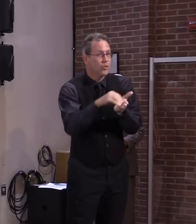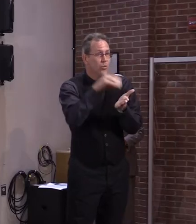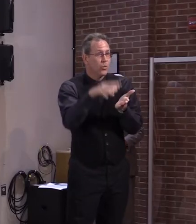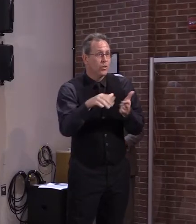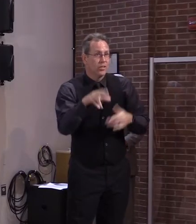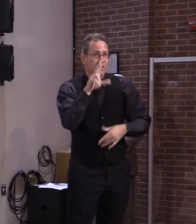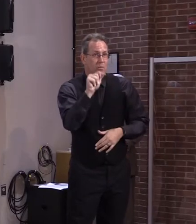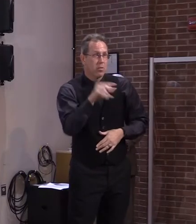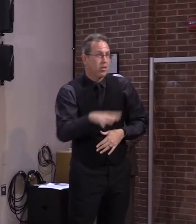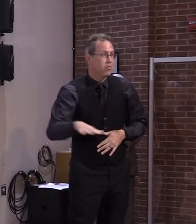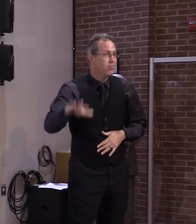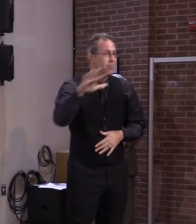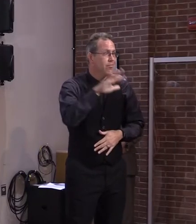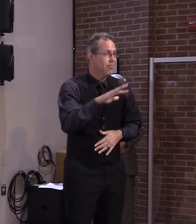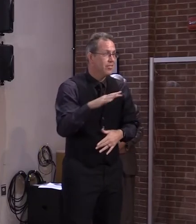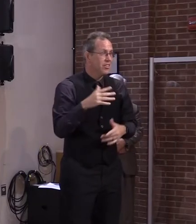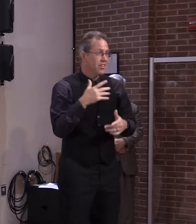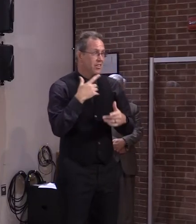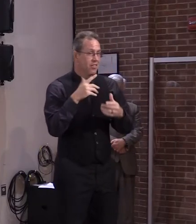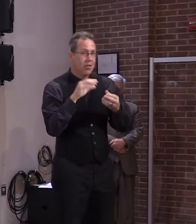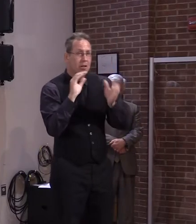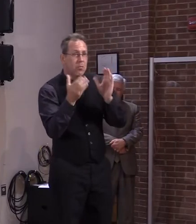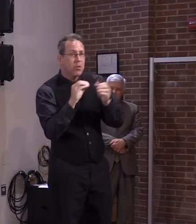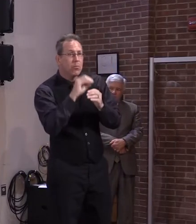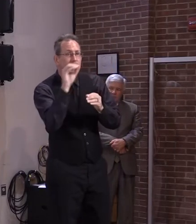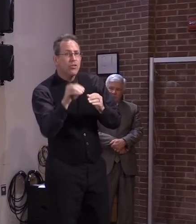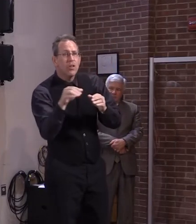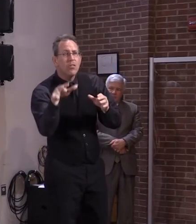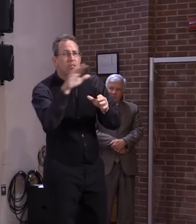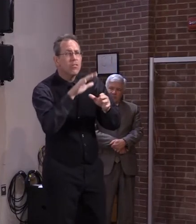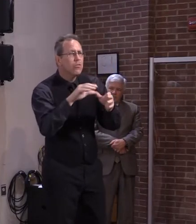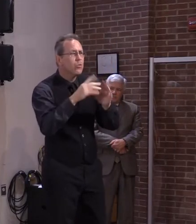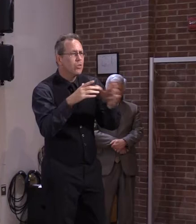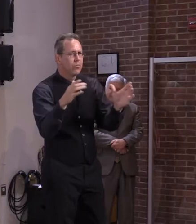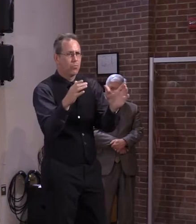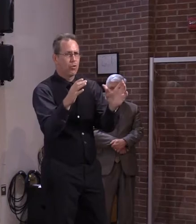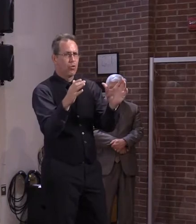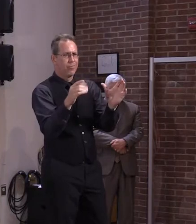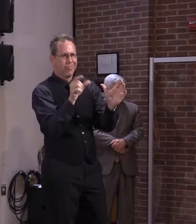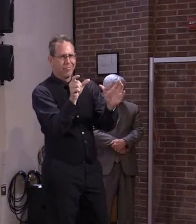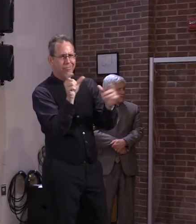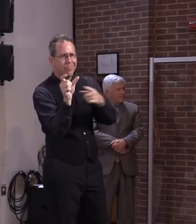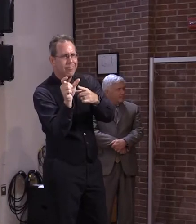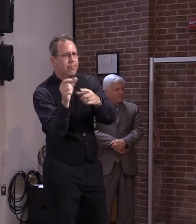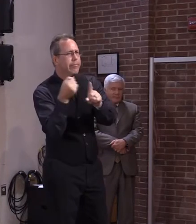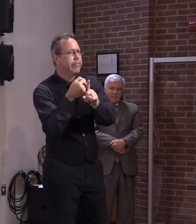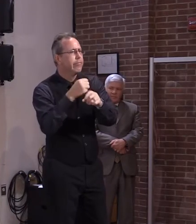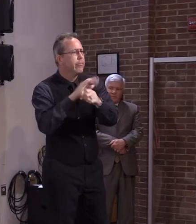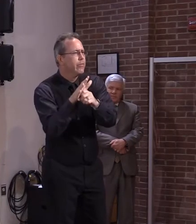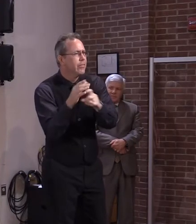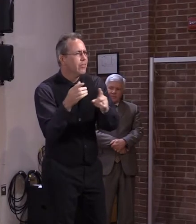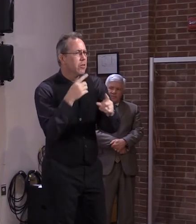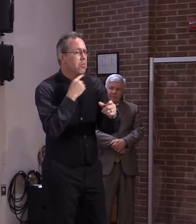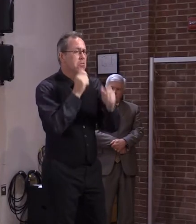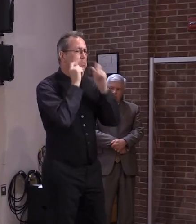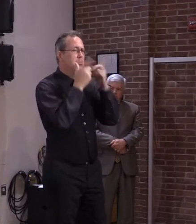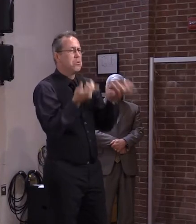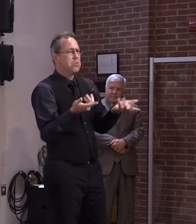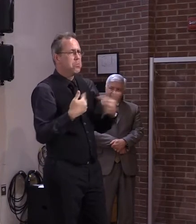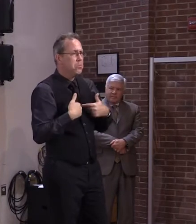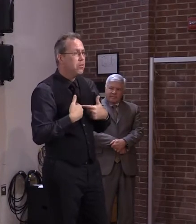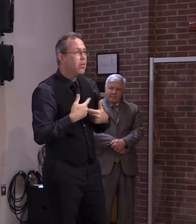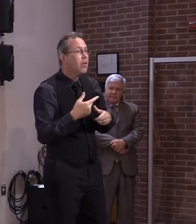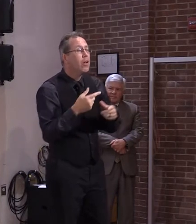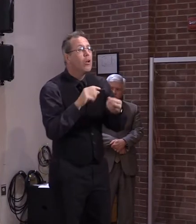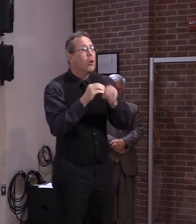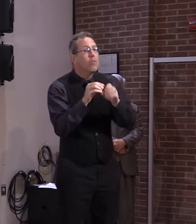But I don't think it was beyond our expectation to see some growth, as there is some growth